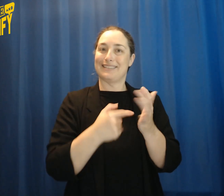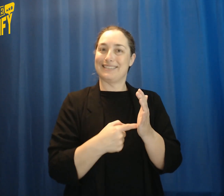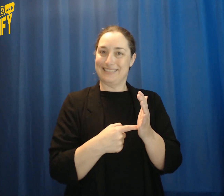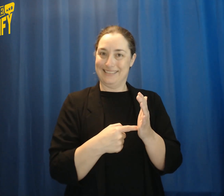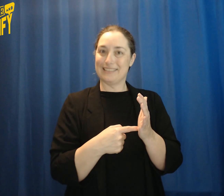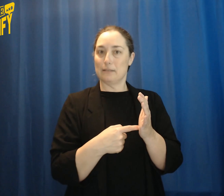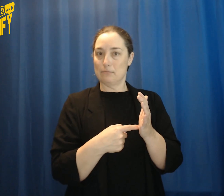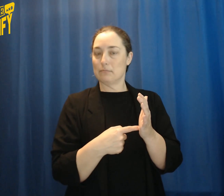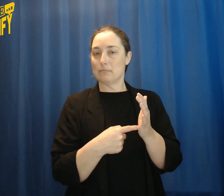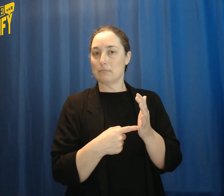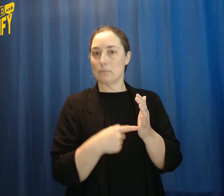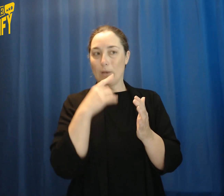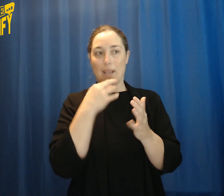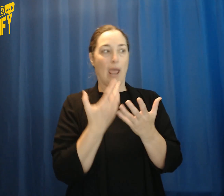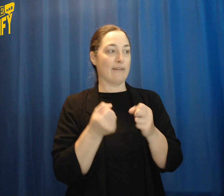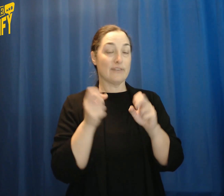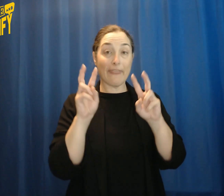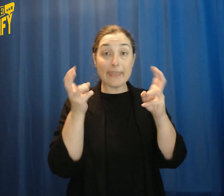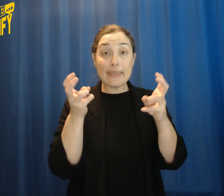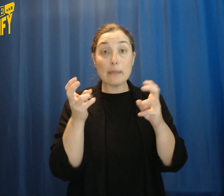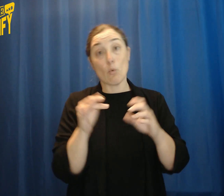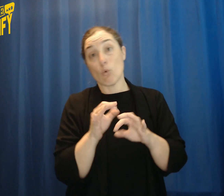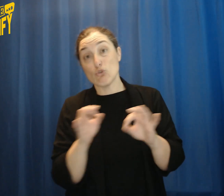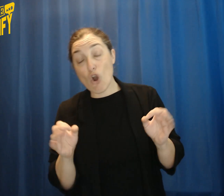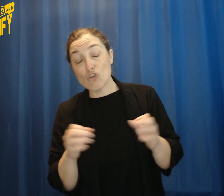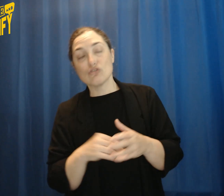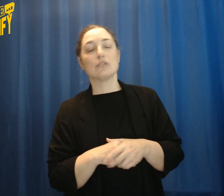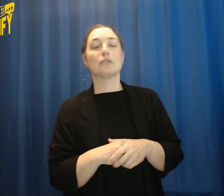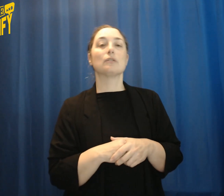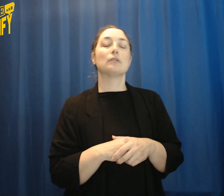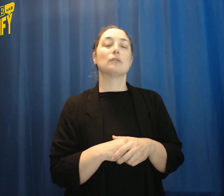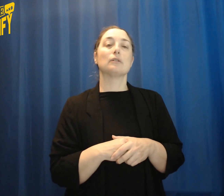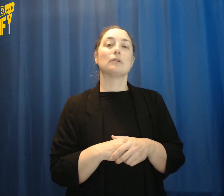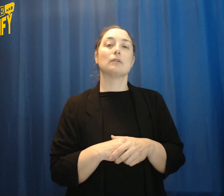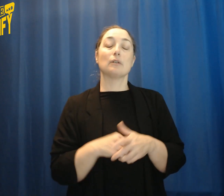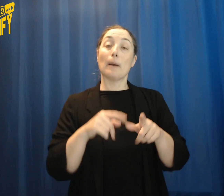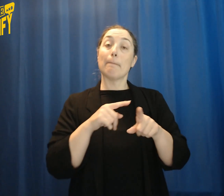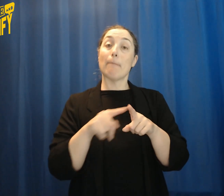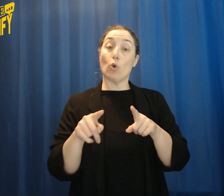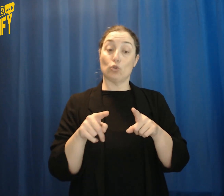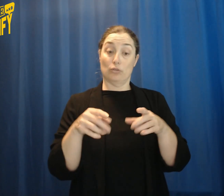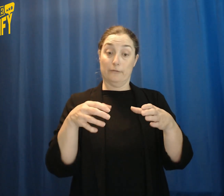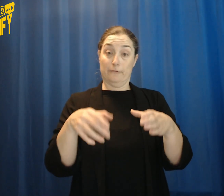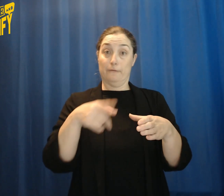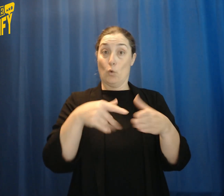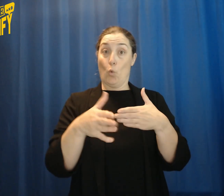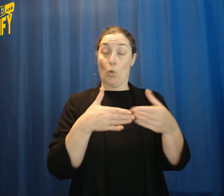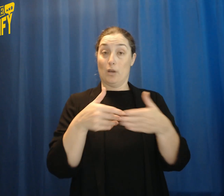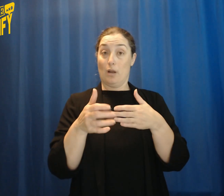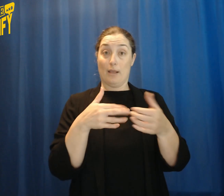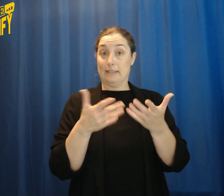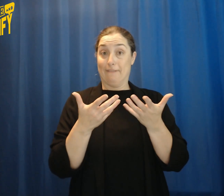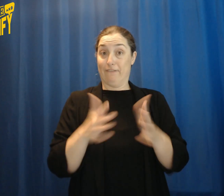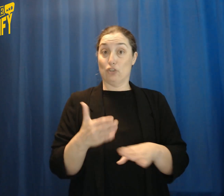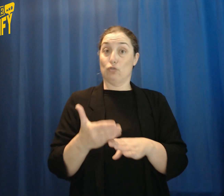can set themes or not. Most of the organisation is already done by the time the artist gets to the